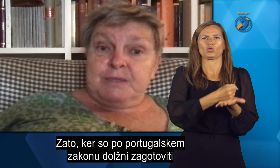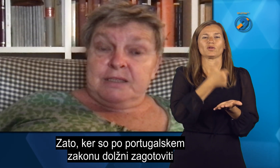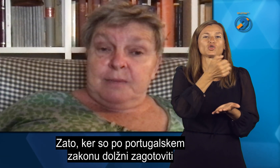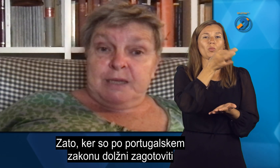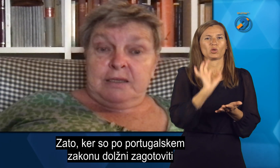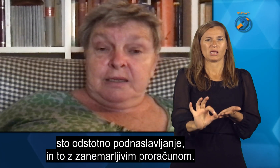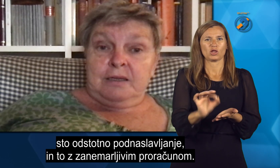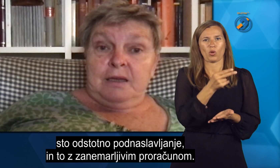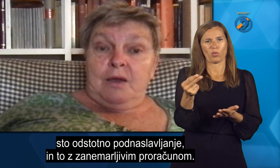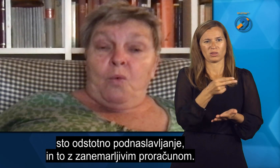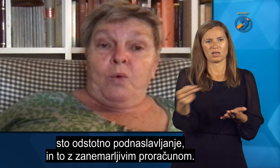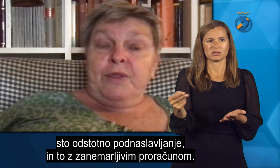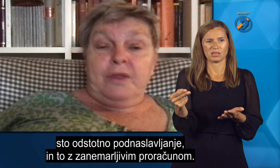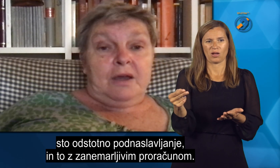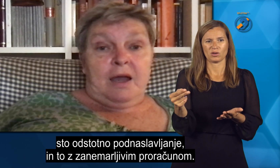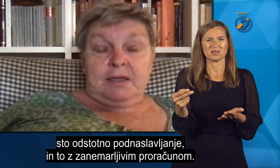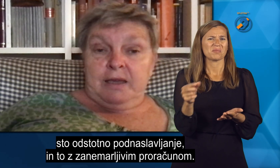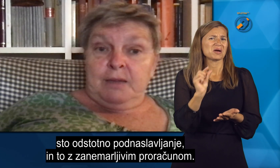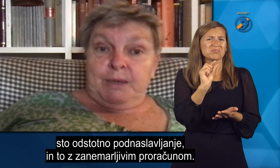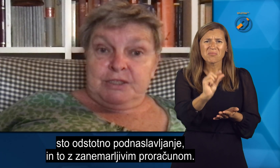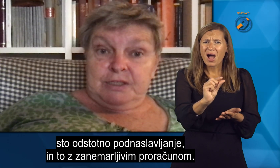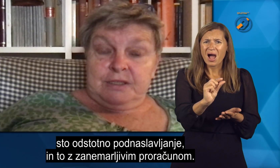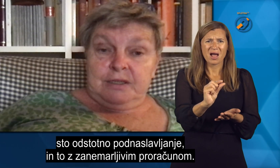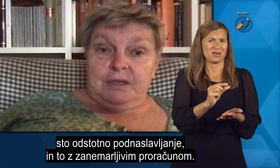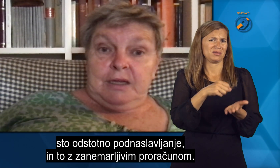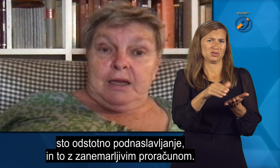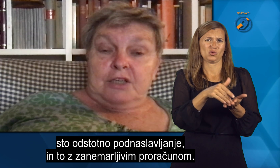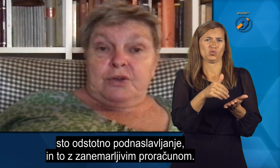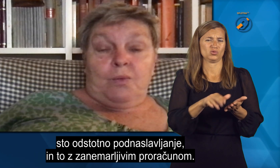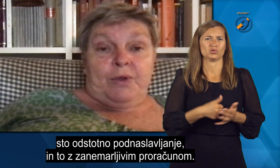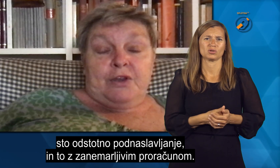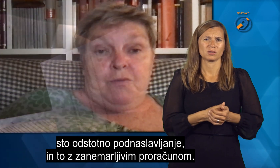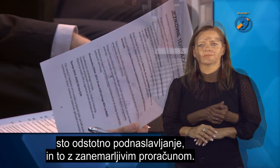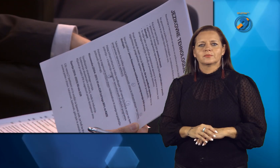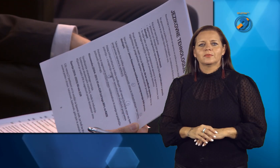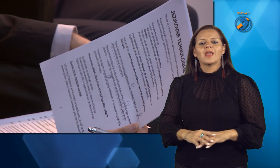100% subtitling with hardly any budget.